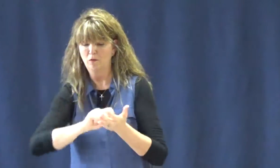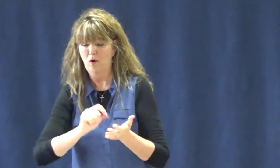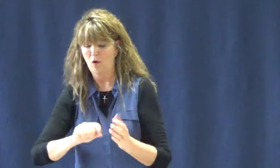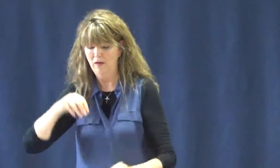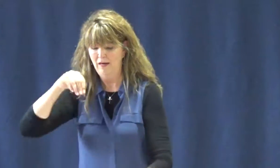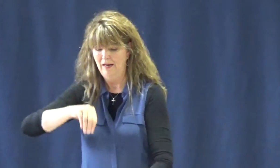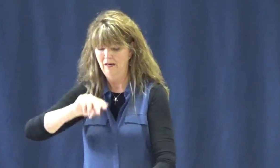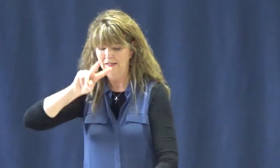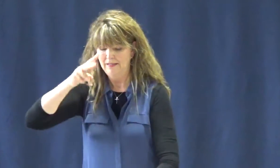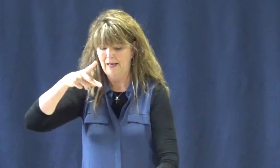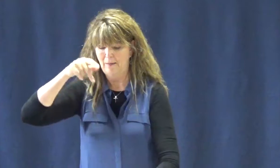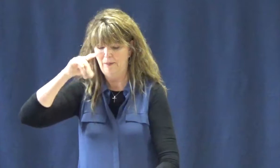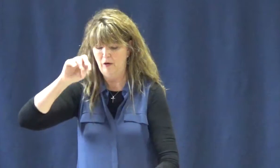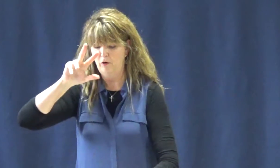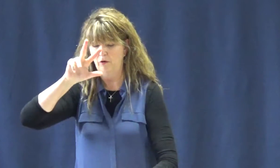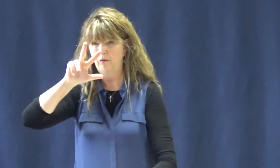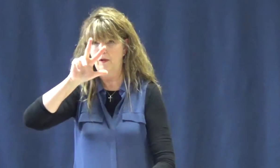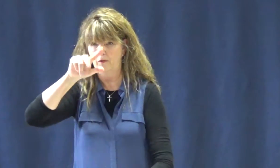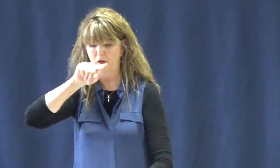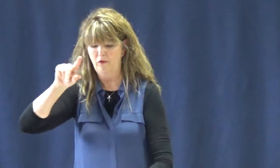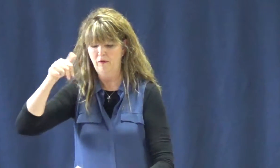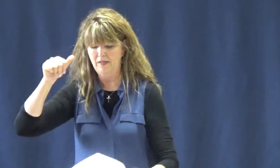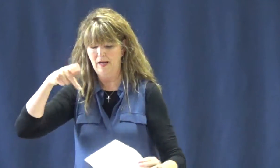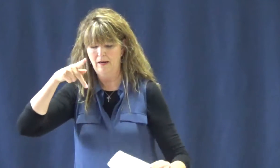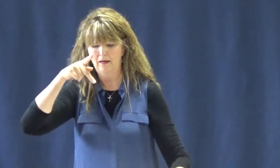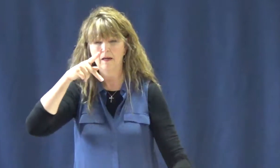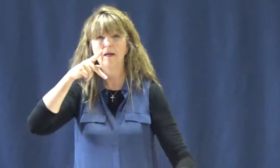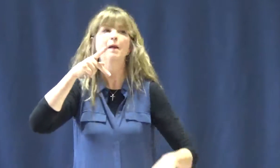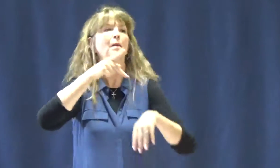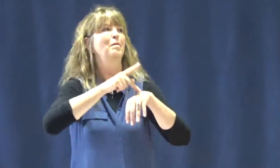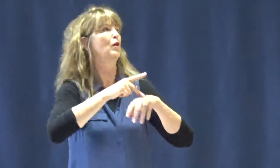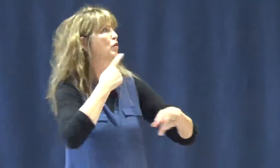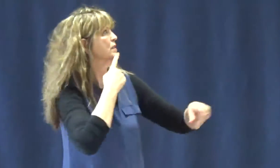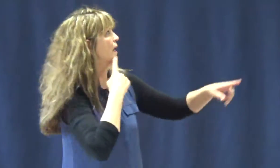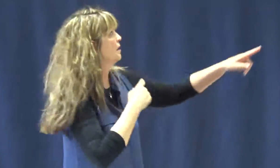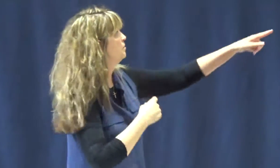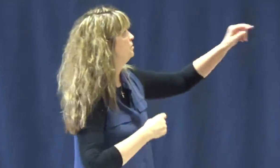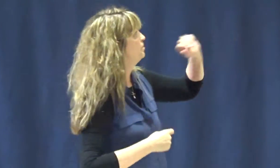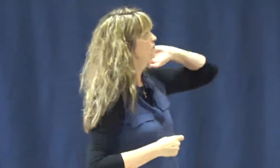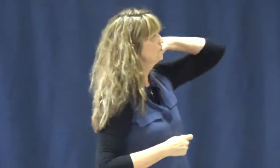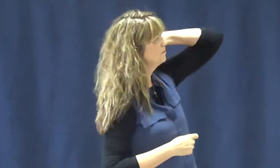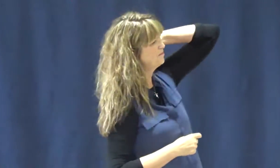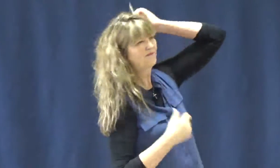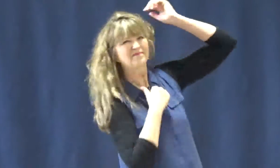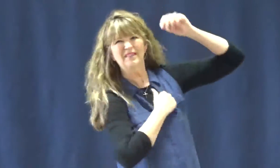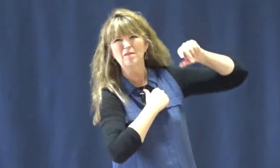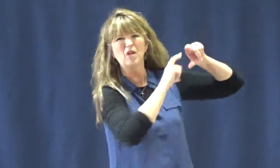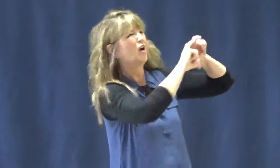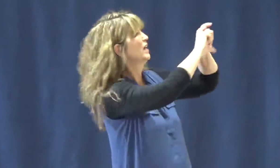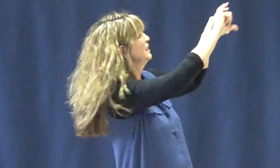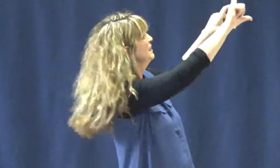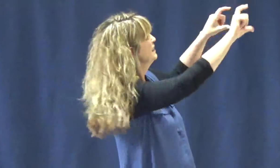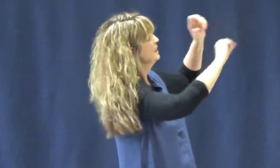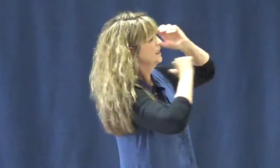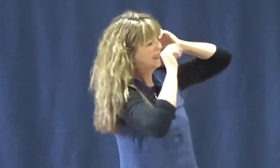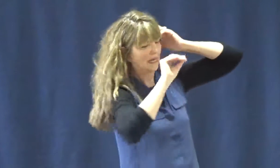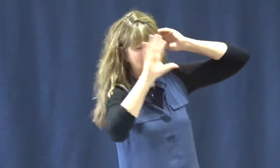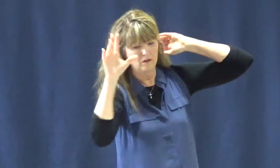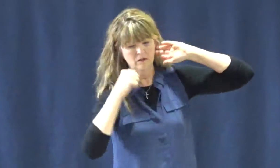Peter, years later, he wrote in 2 Peter 3, verse 3, 1 through 10, and I'm sorry about the